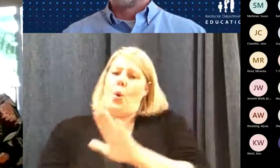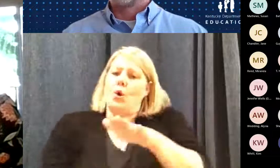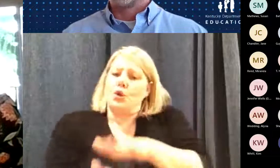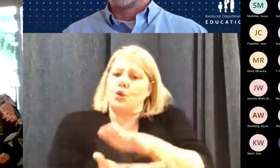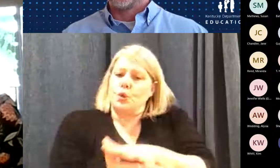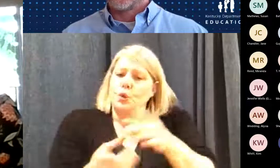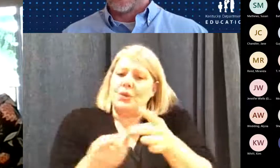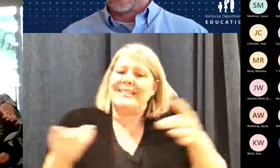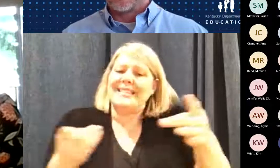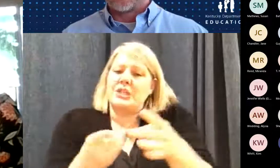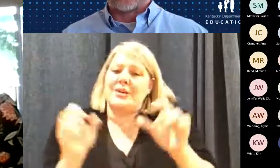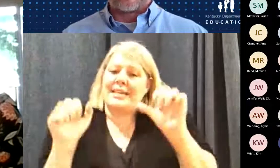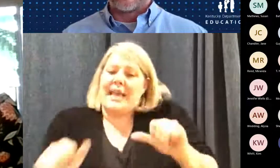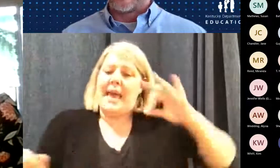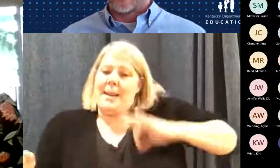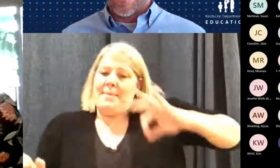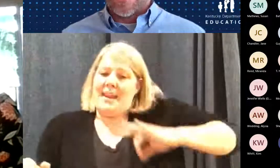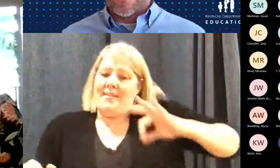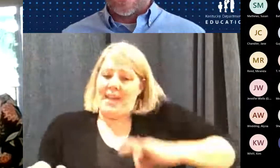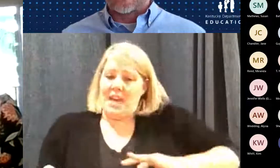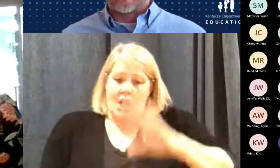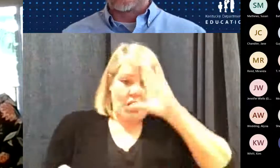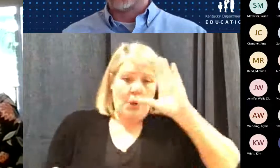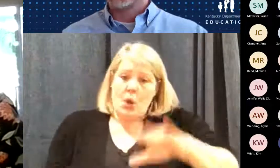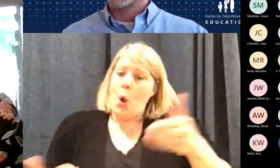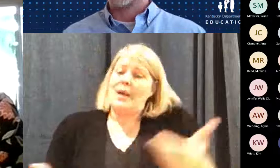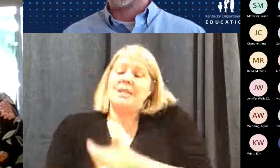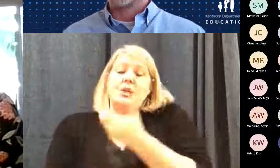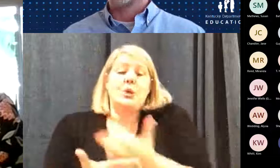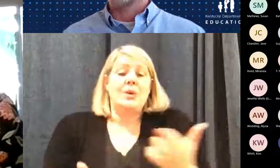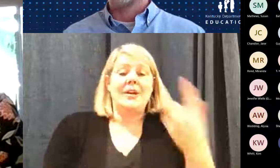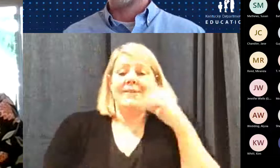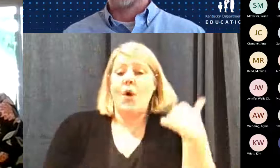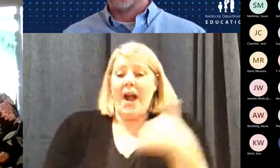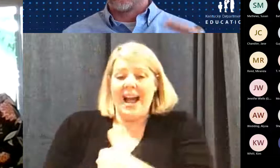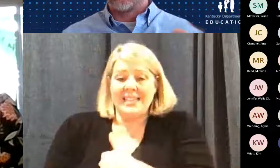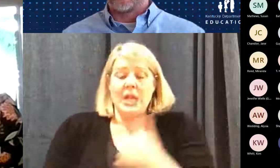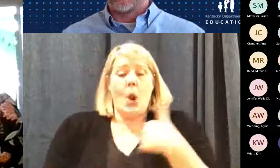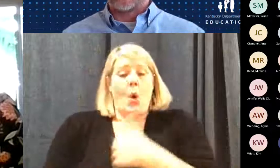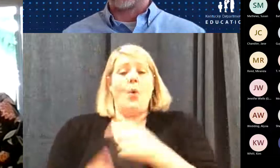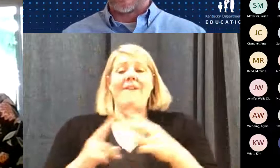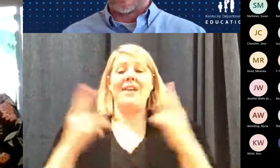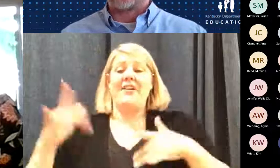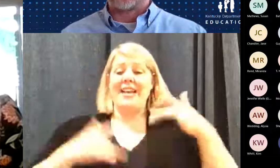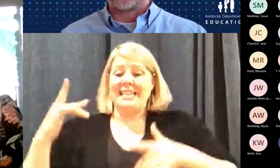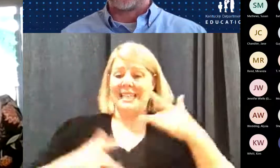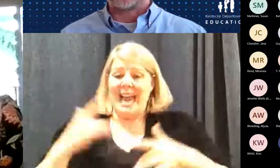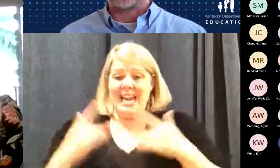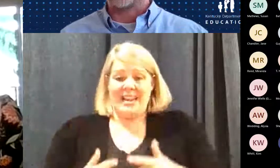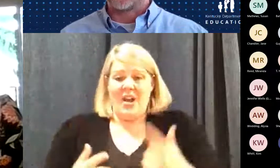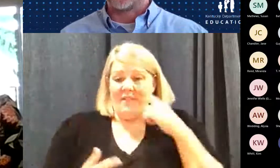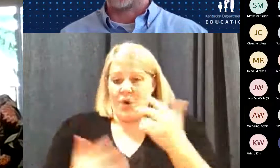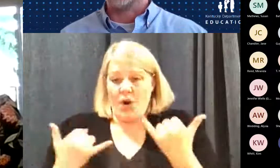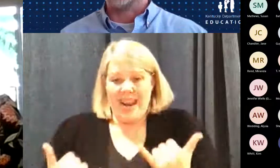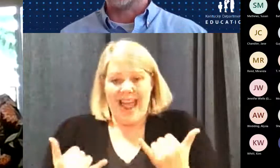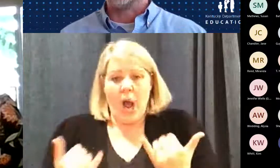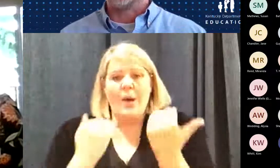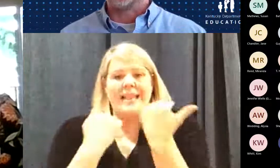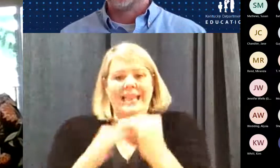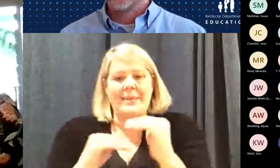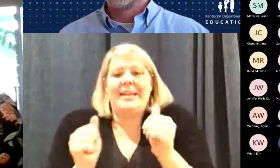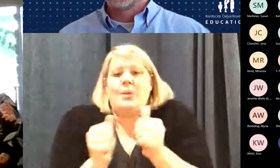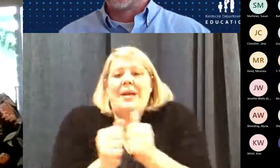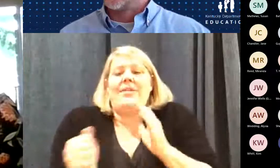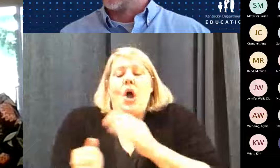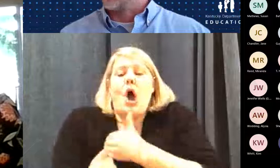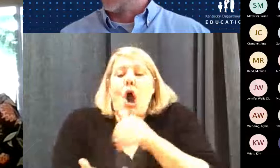again, this is a new resource. We're very excited. We're limited in our accounts, but we're getting familiar with the platform and thinking about how we would